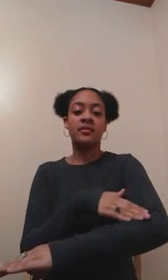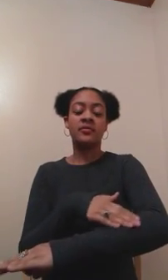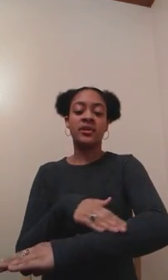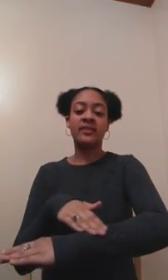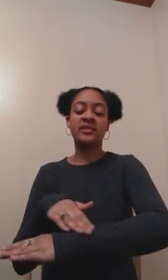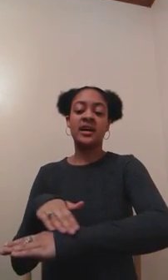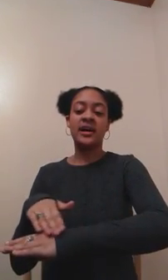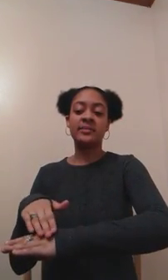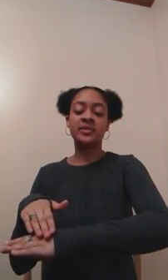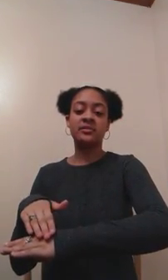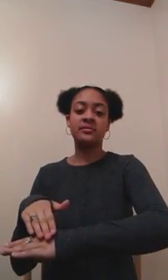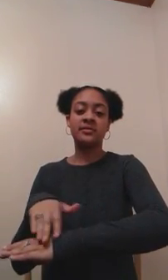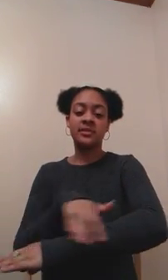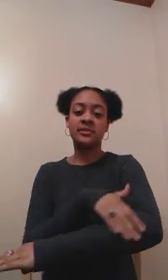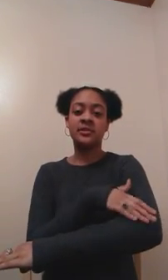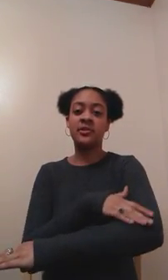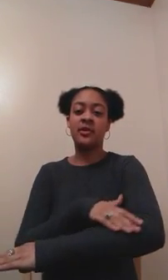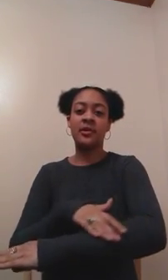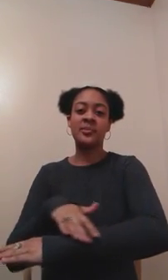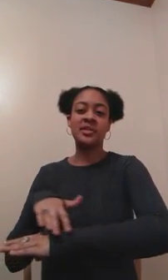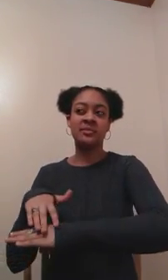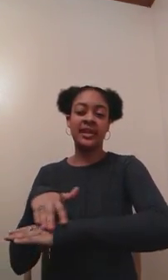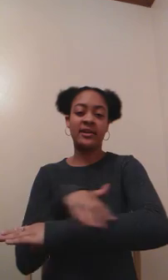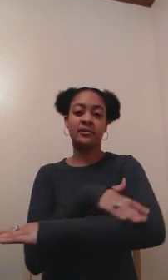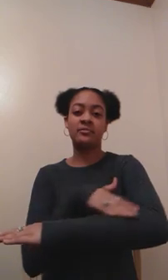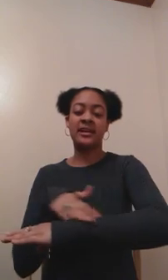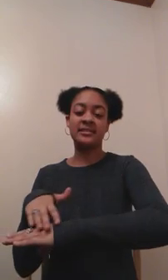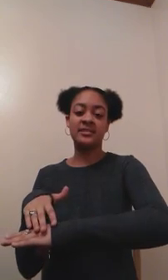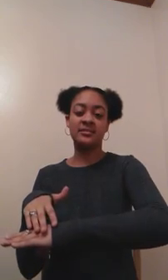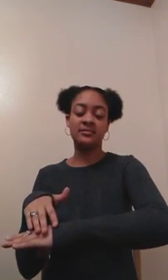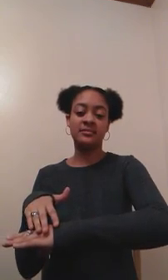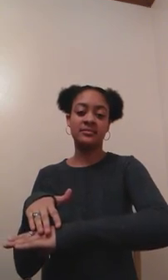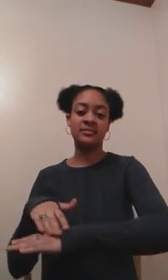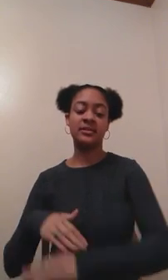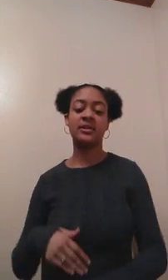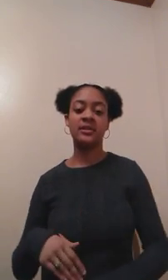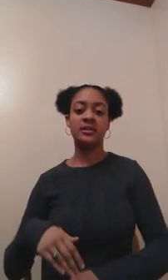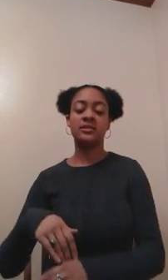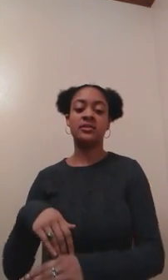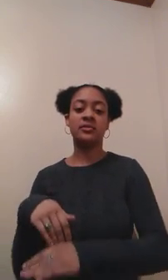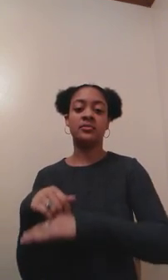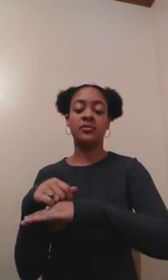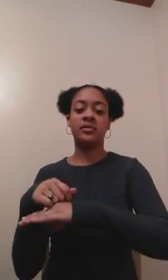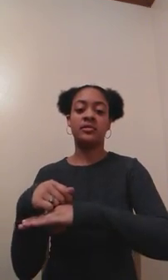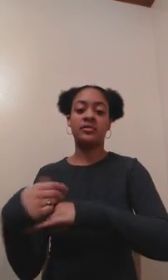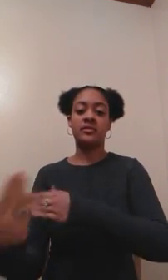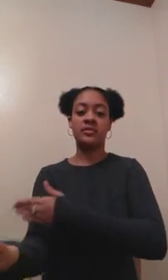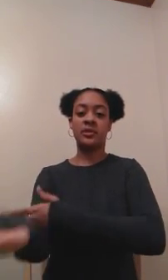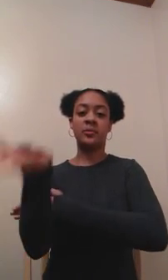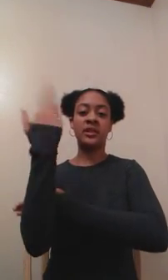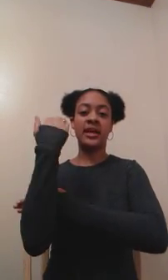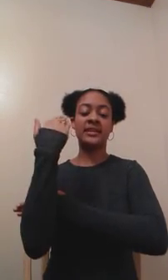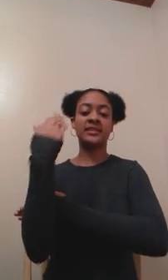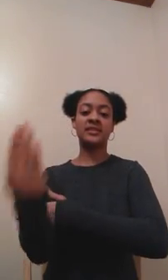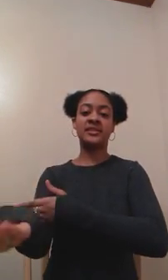For a lot of time zones, your arm is almost like a horizon. So, this would be like the sun is